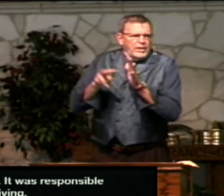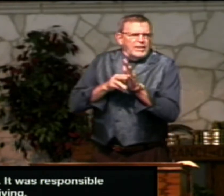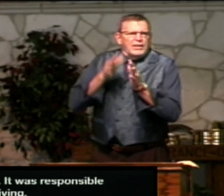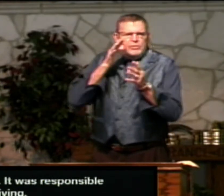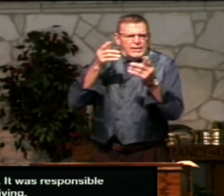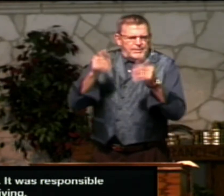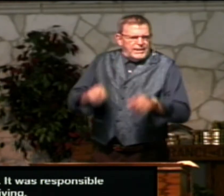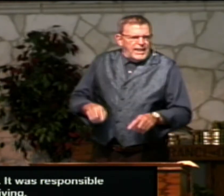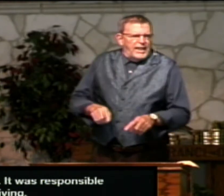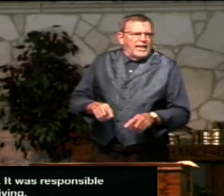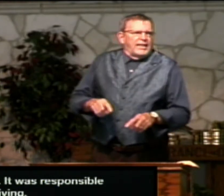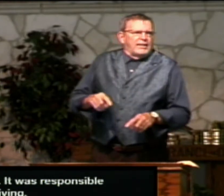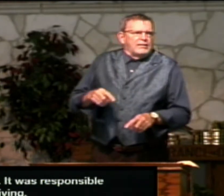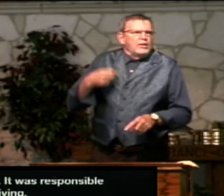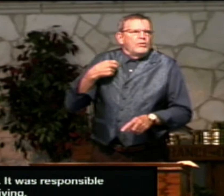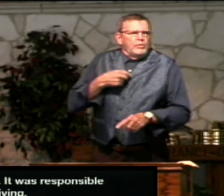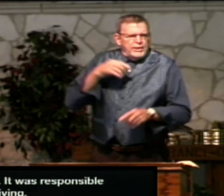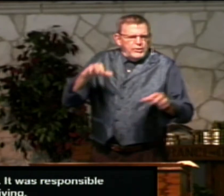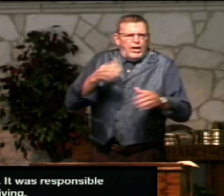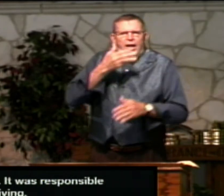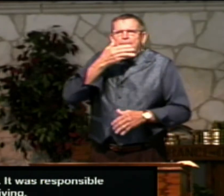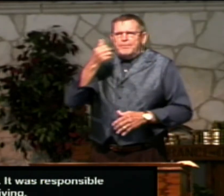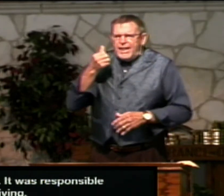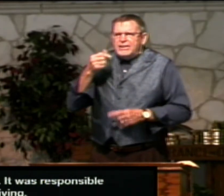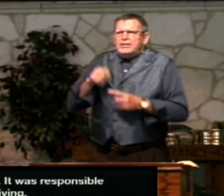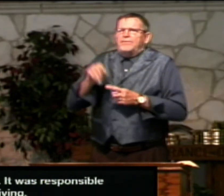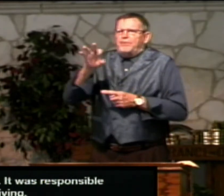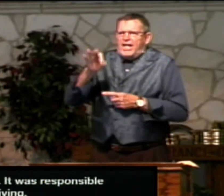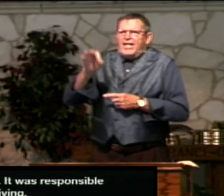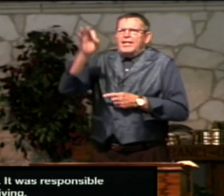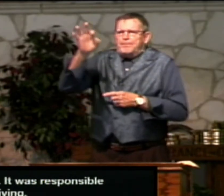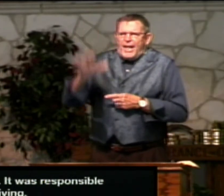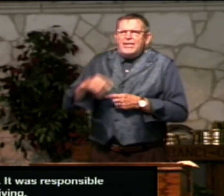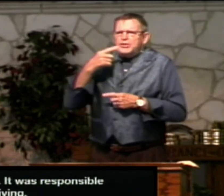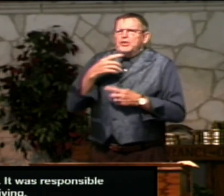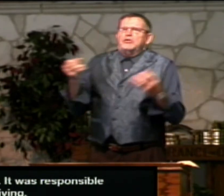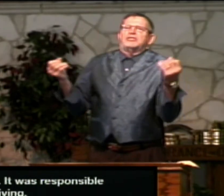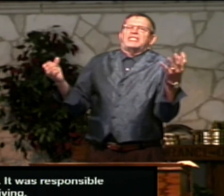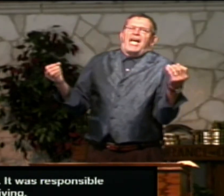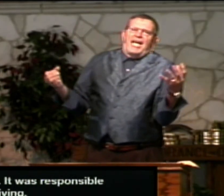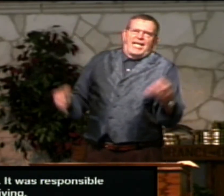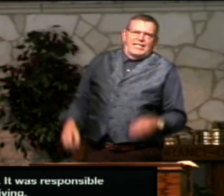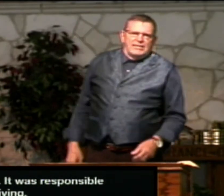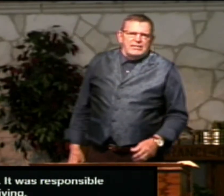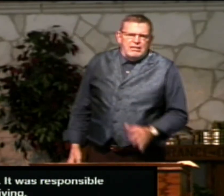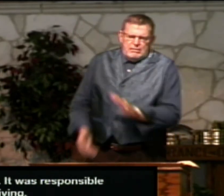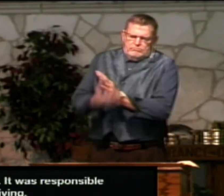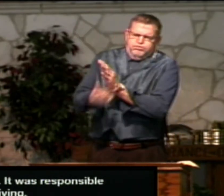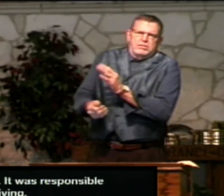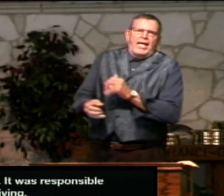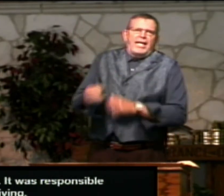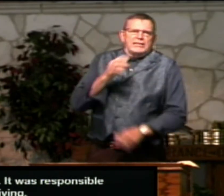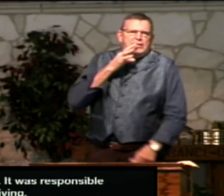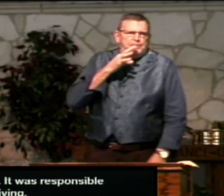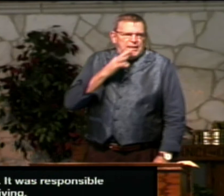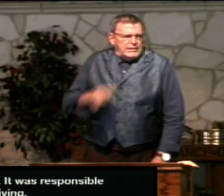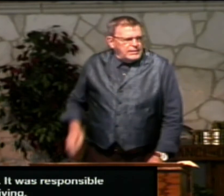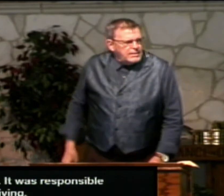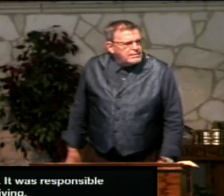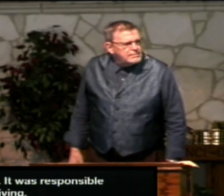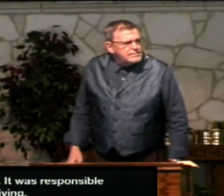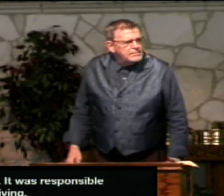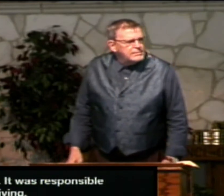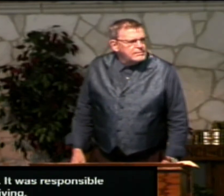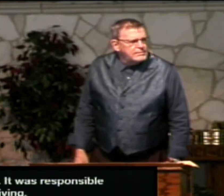God's will be done, and we do our best to find a pastor who signs and